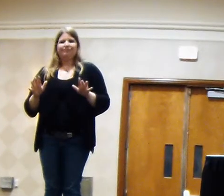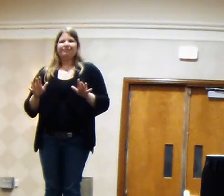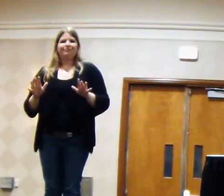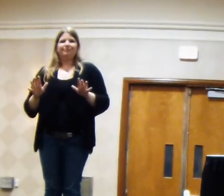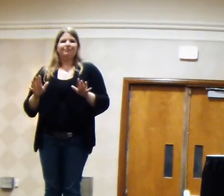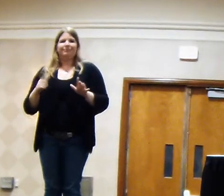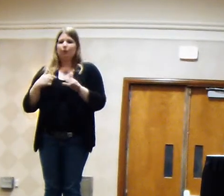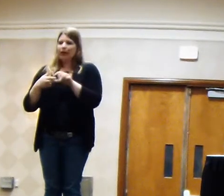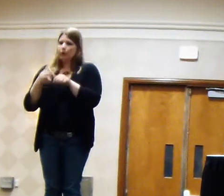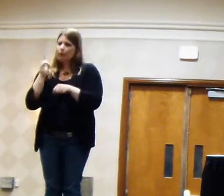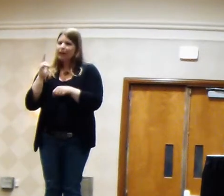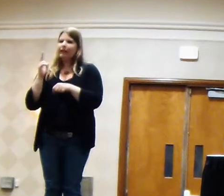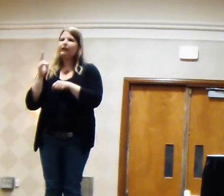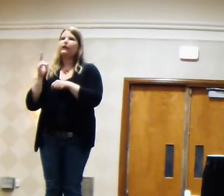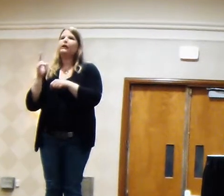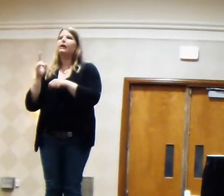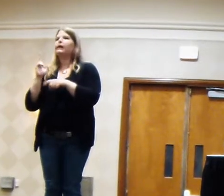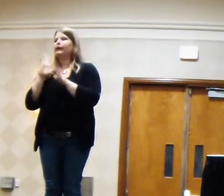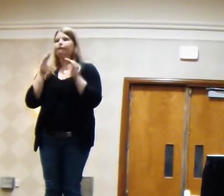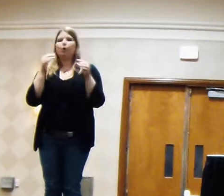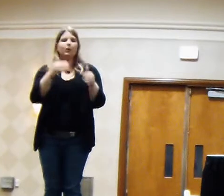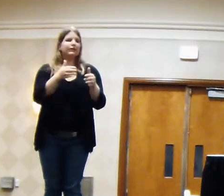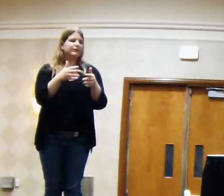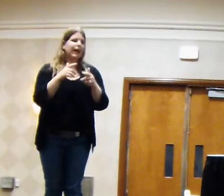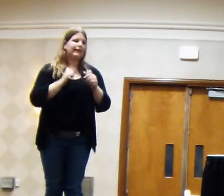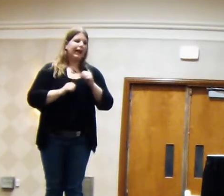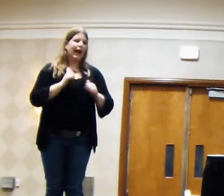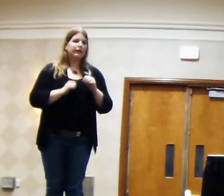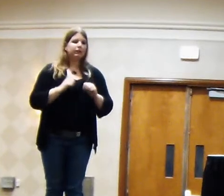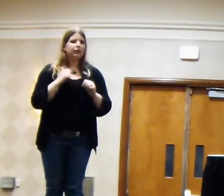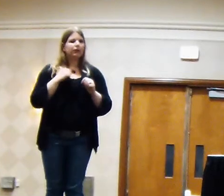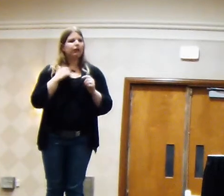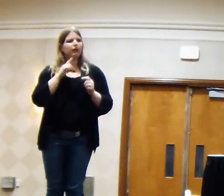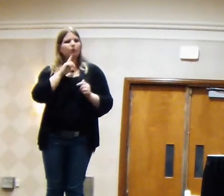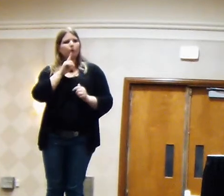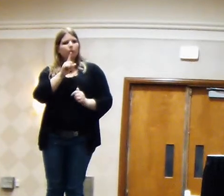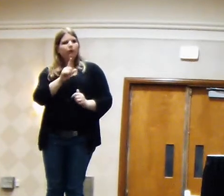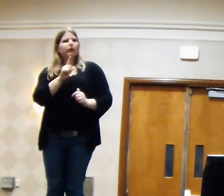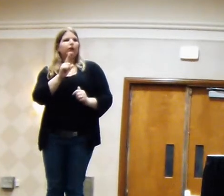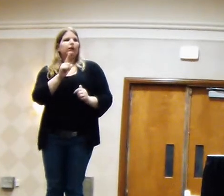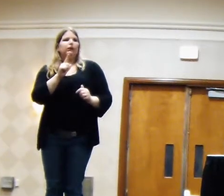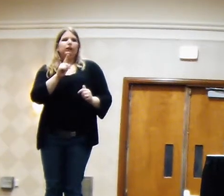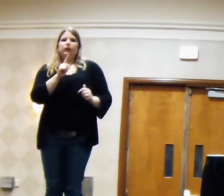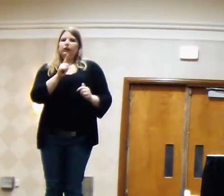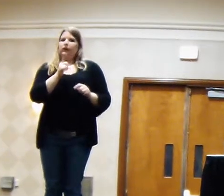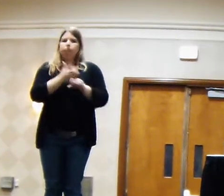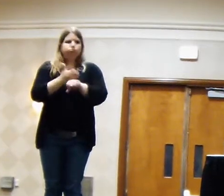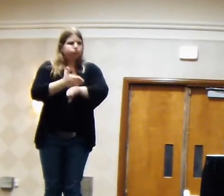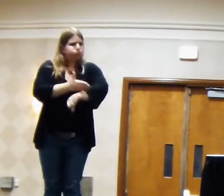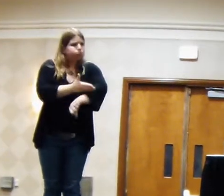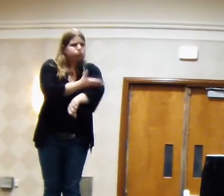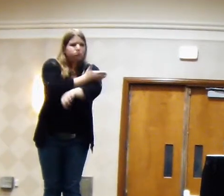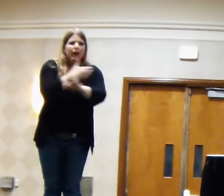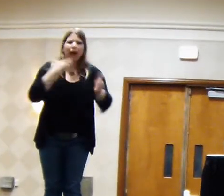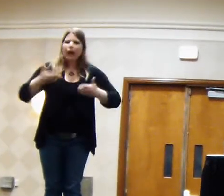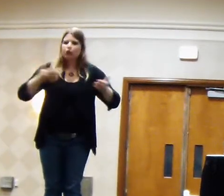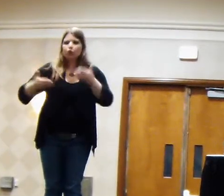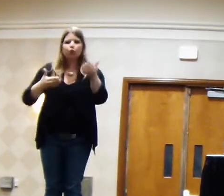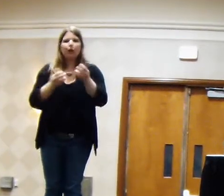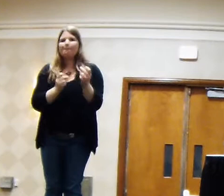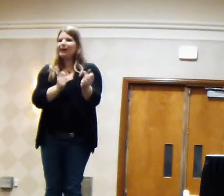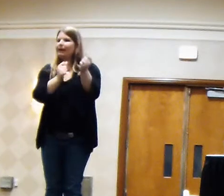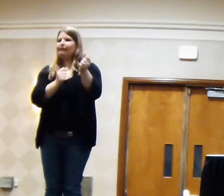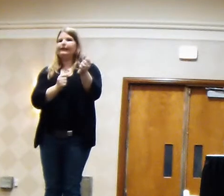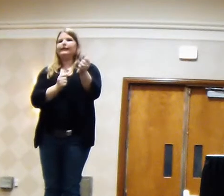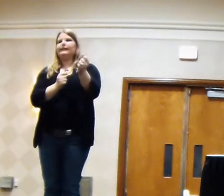I quit and I started acting, and that came really quickly to me. I got jobs right away, so It was